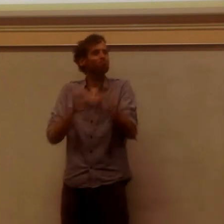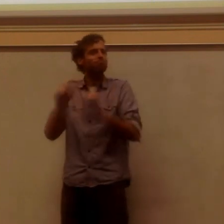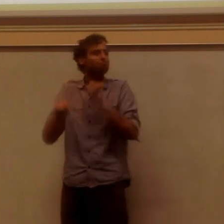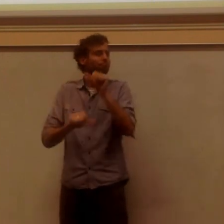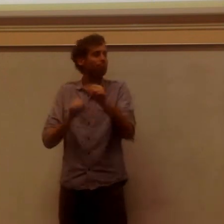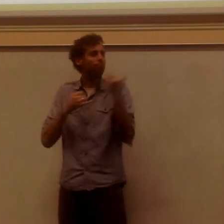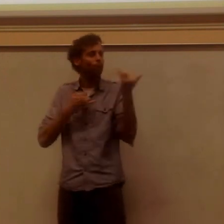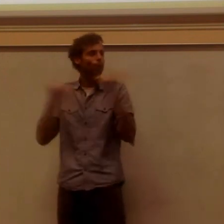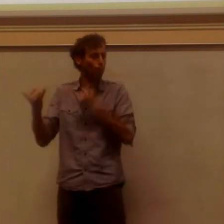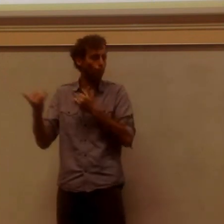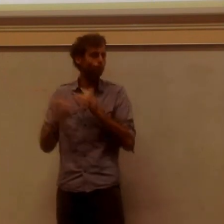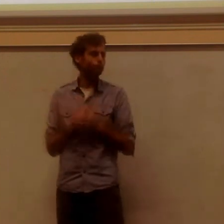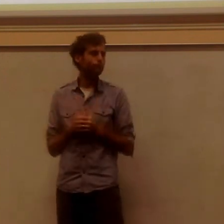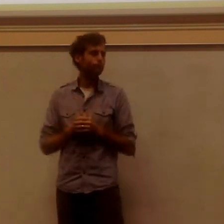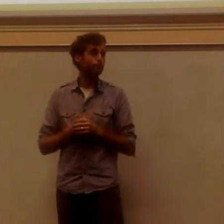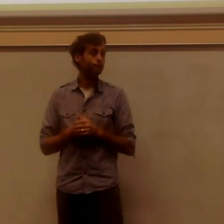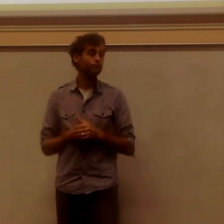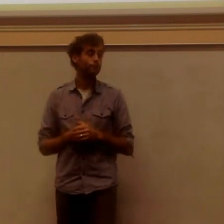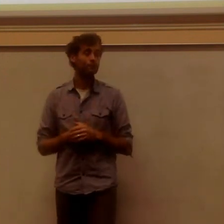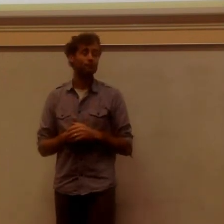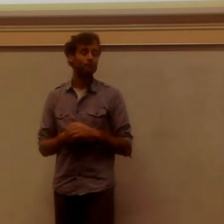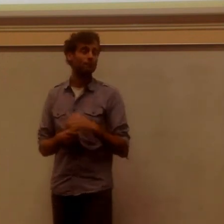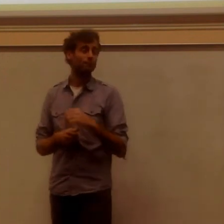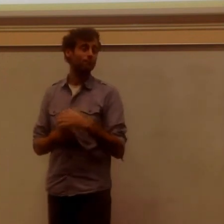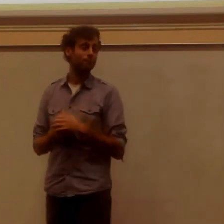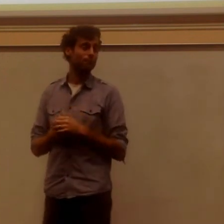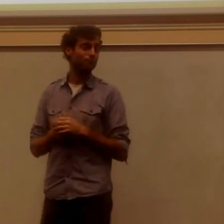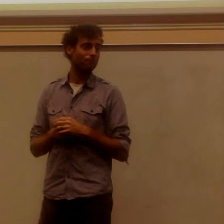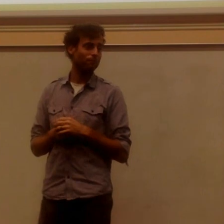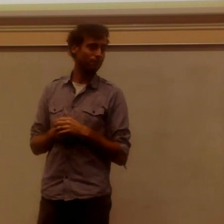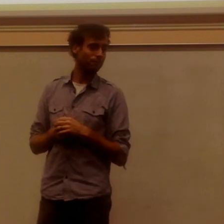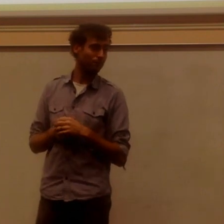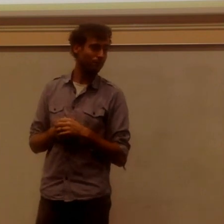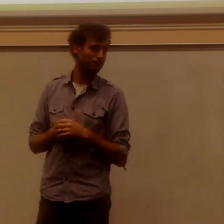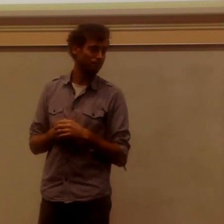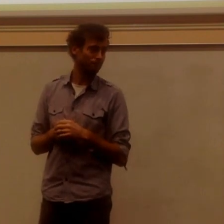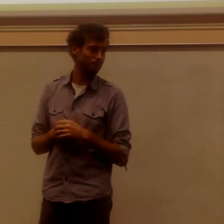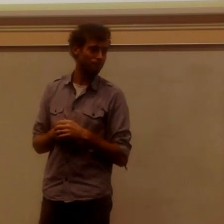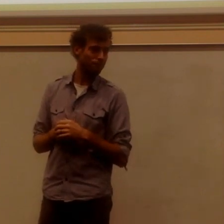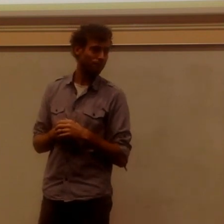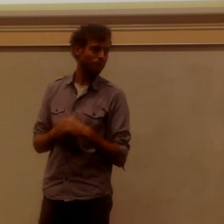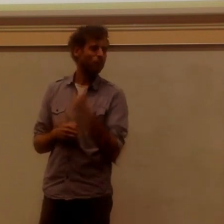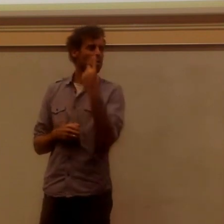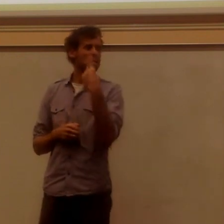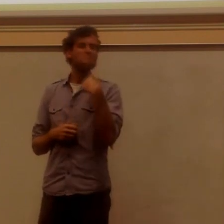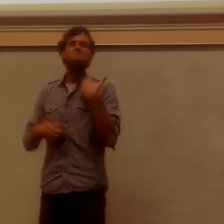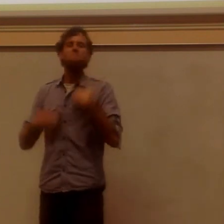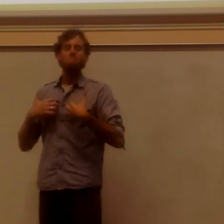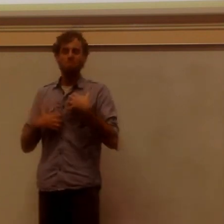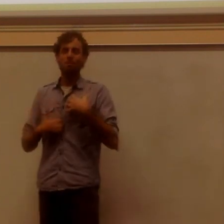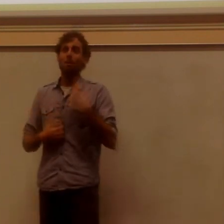through an interpreter or through a real speaker. So deaf and hearing people had something to learn about each other's telephone cultures.